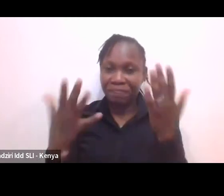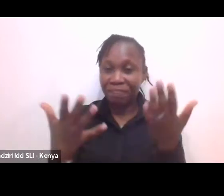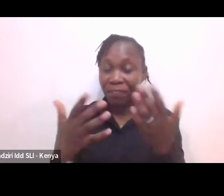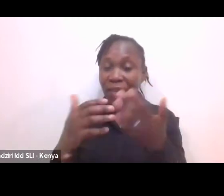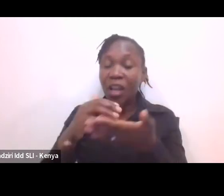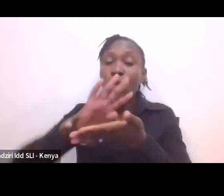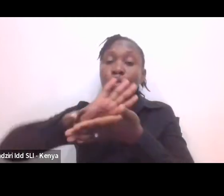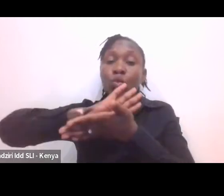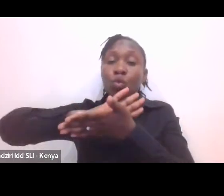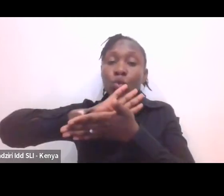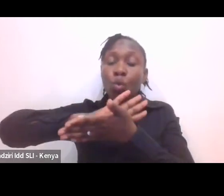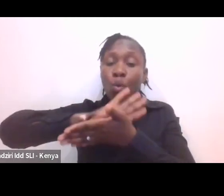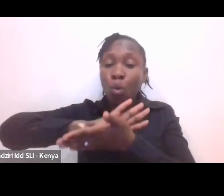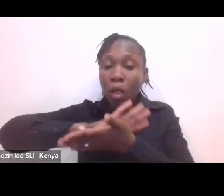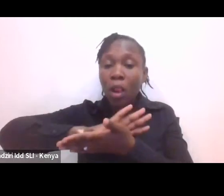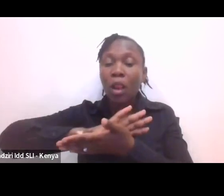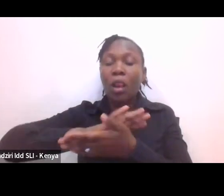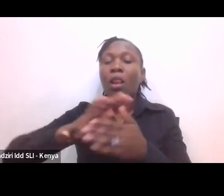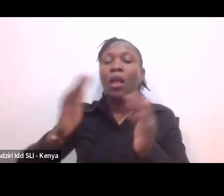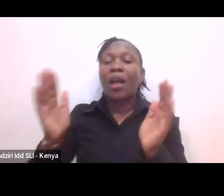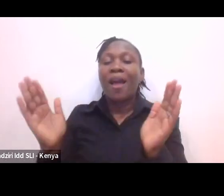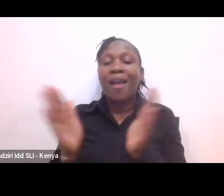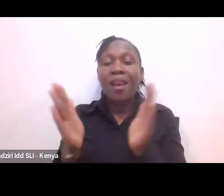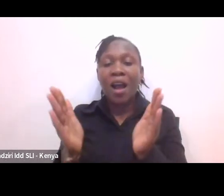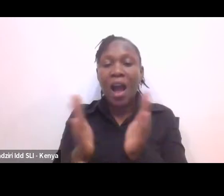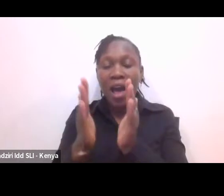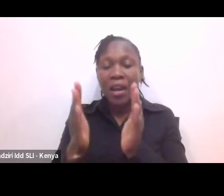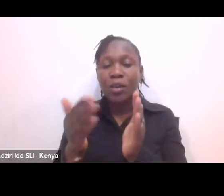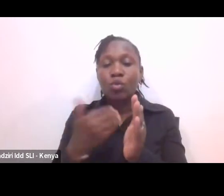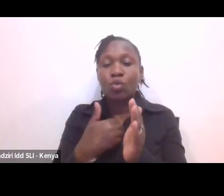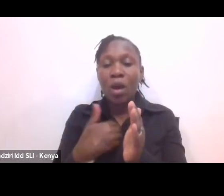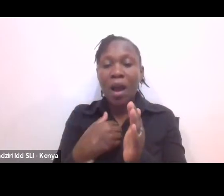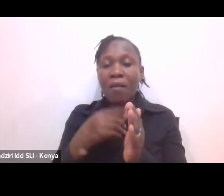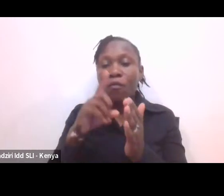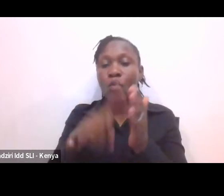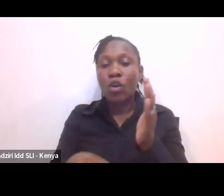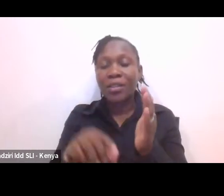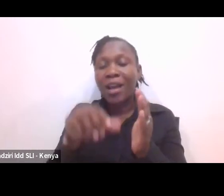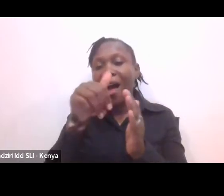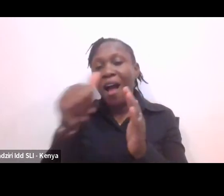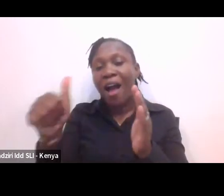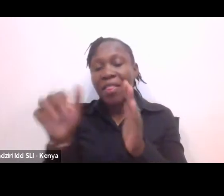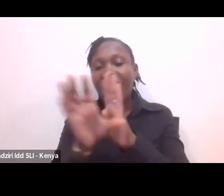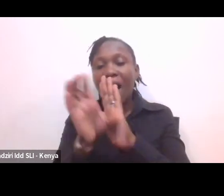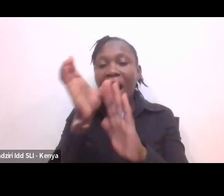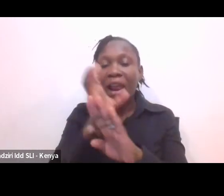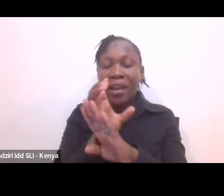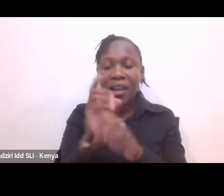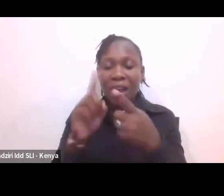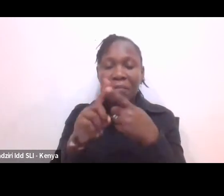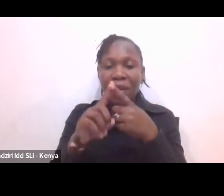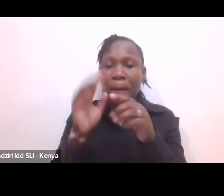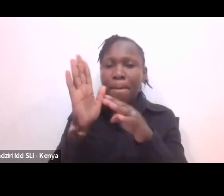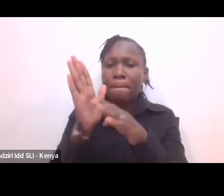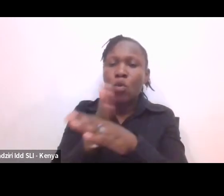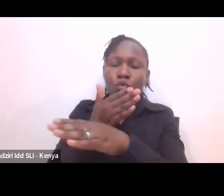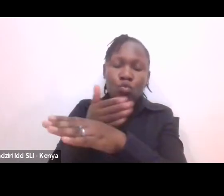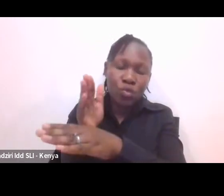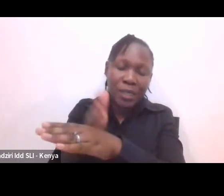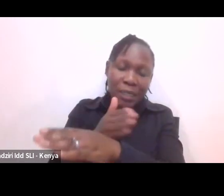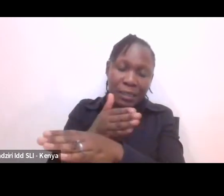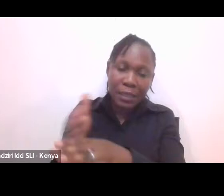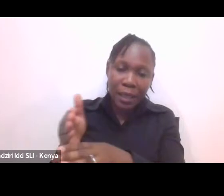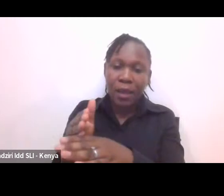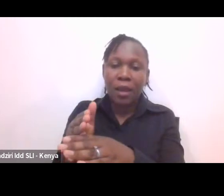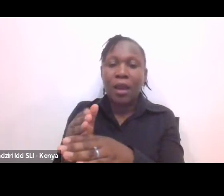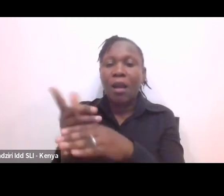foreground the performing and creative arts in their curriculums, including music, drama, art, photography, film, and also modern